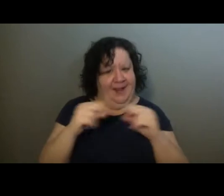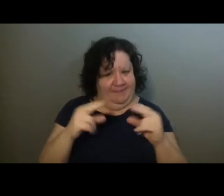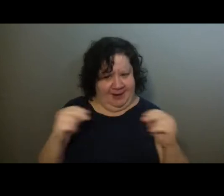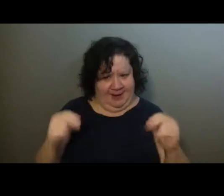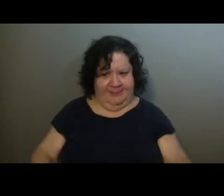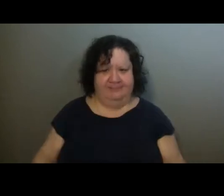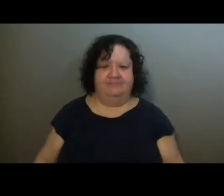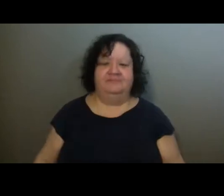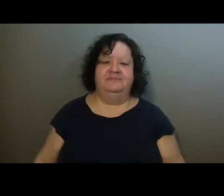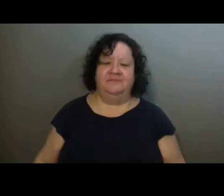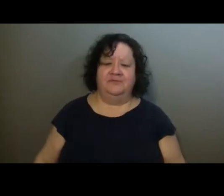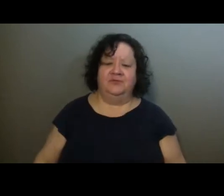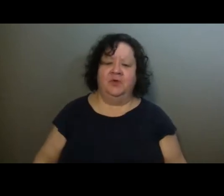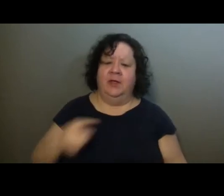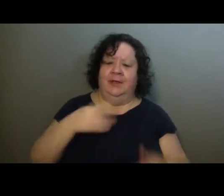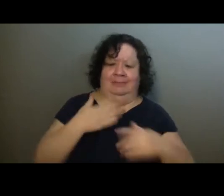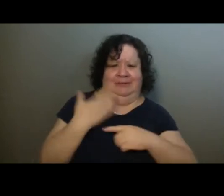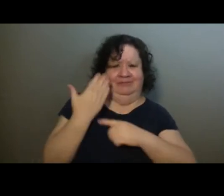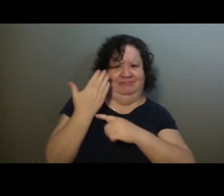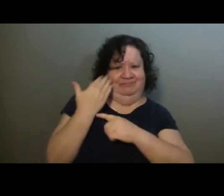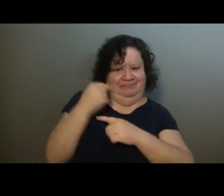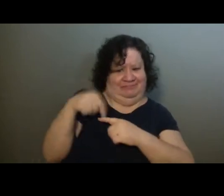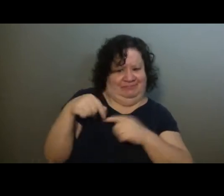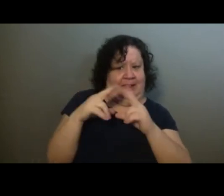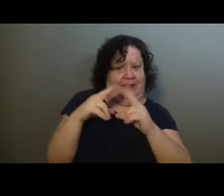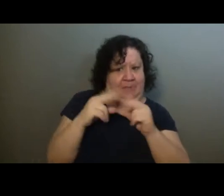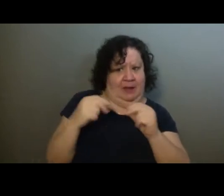experience in Lebanon in the context of the